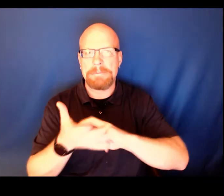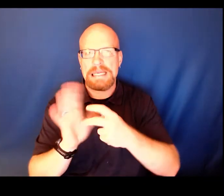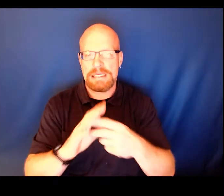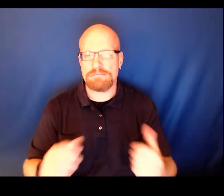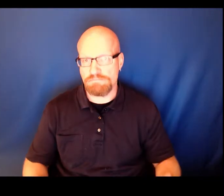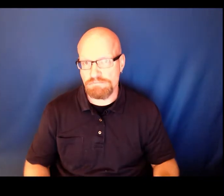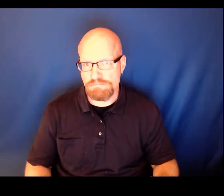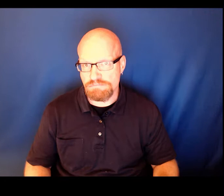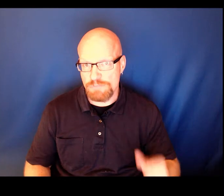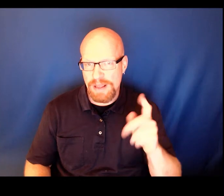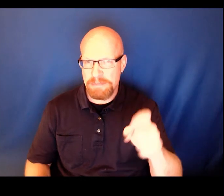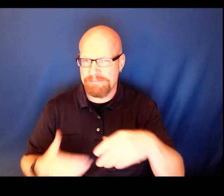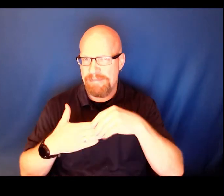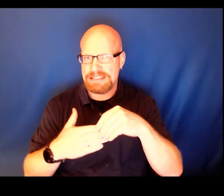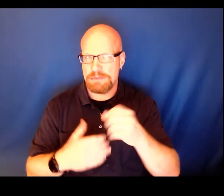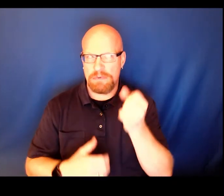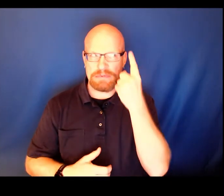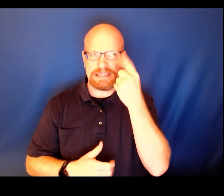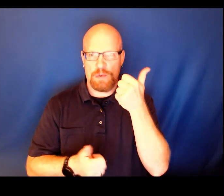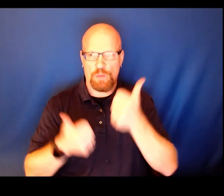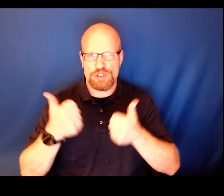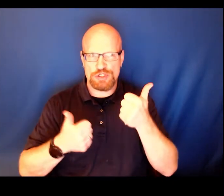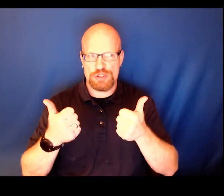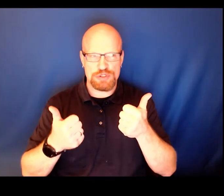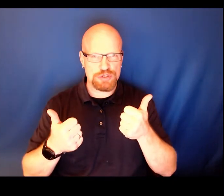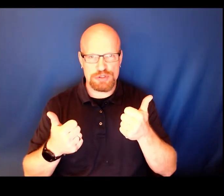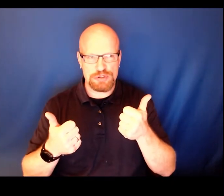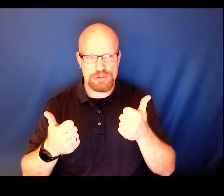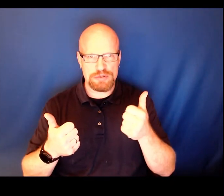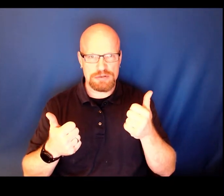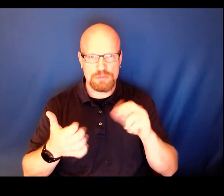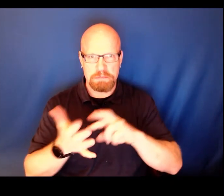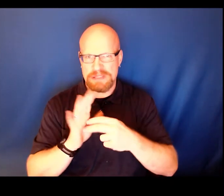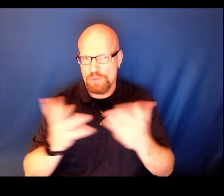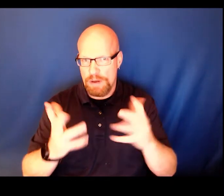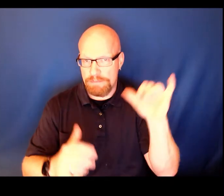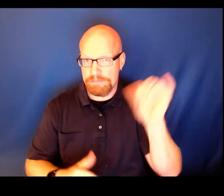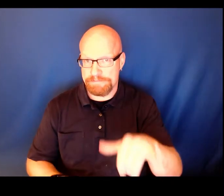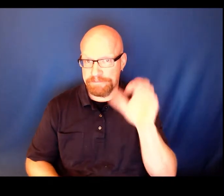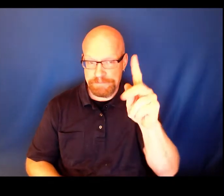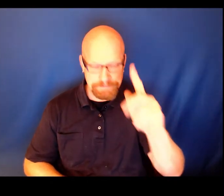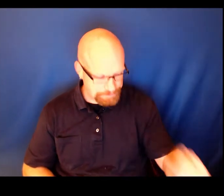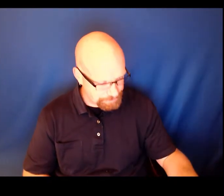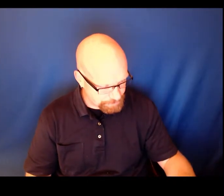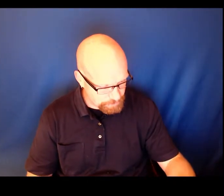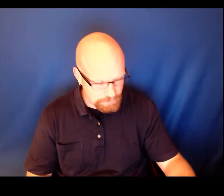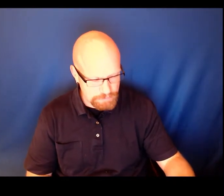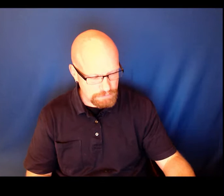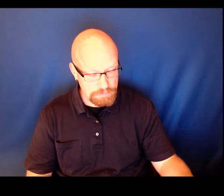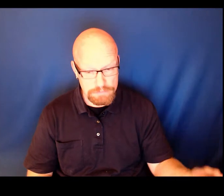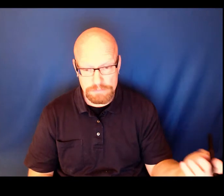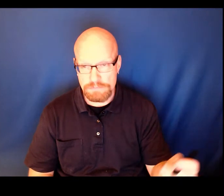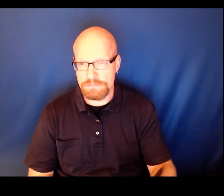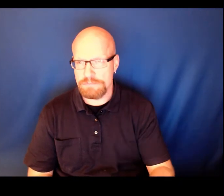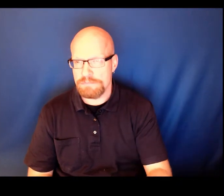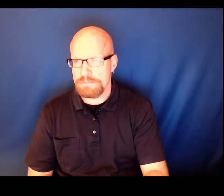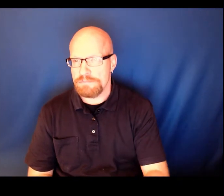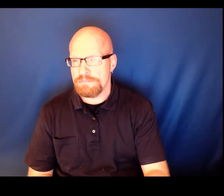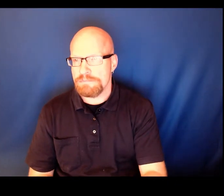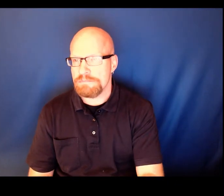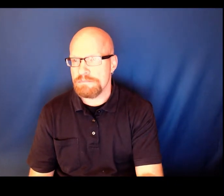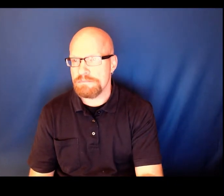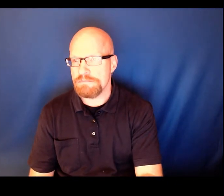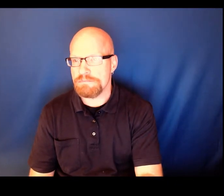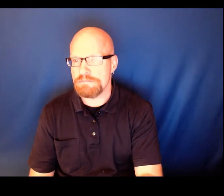Three different ways you can write it. X to the 9th over 7, 1/7 x to the 9th, or 1x to the 9th over